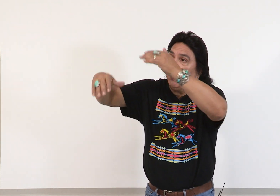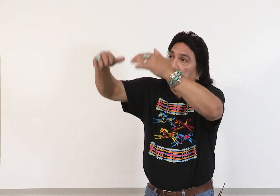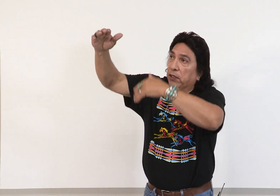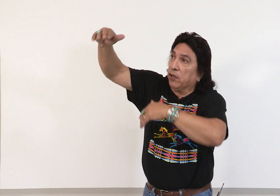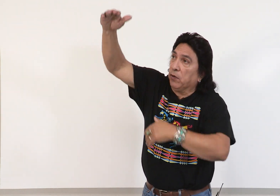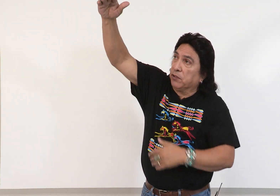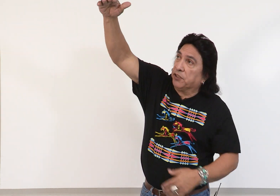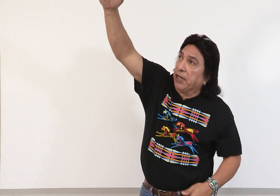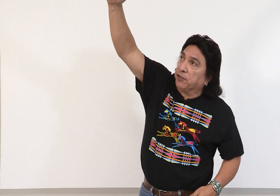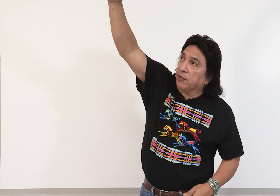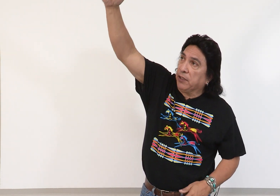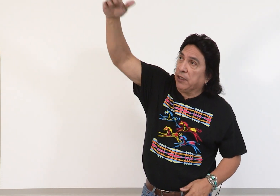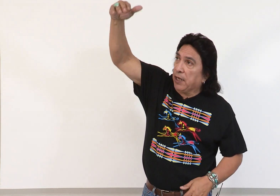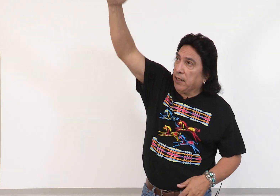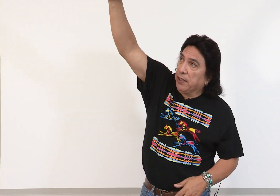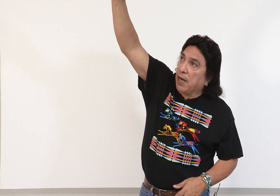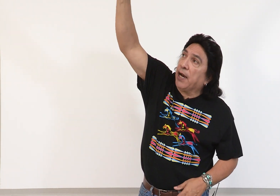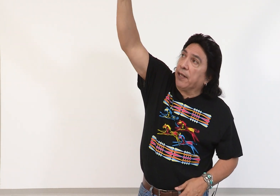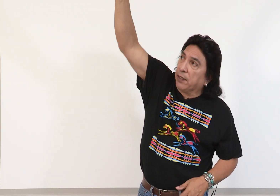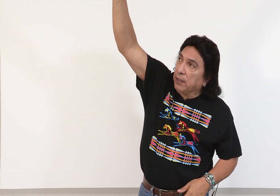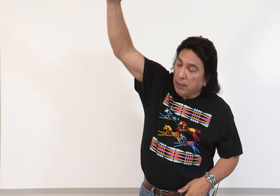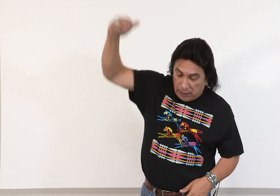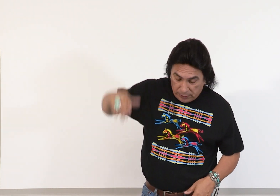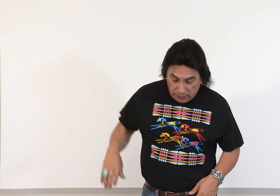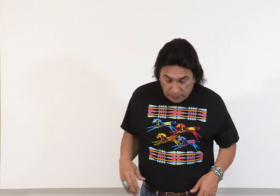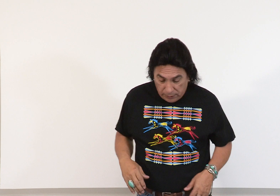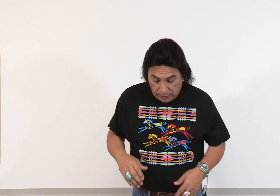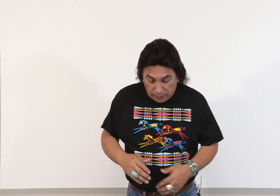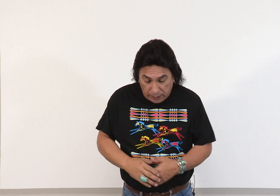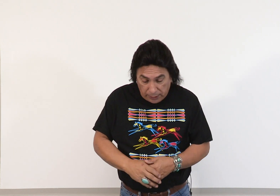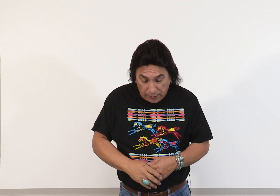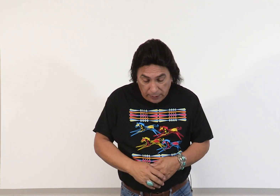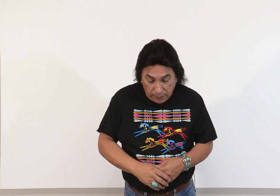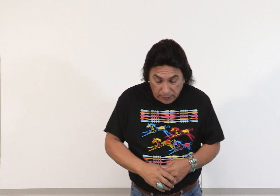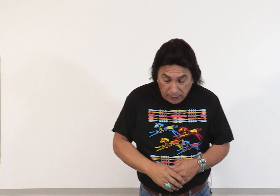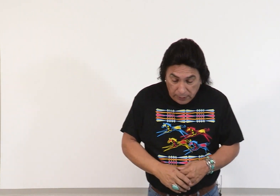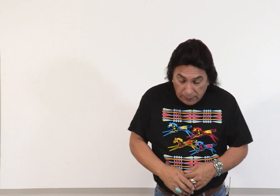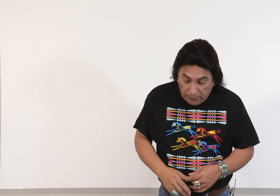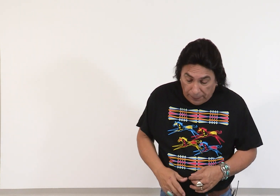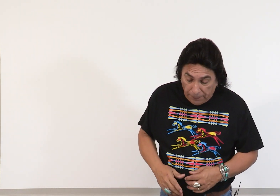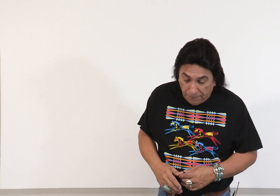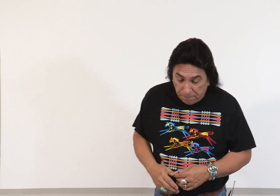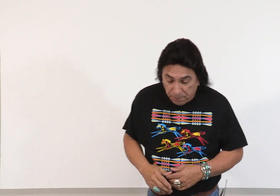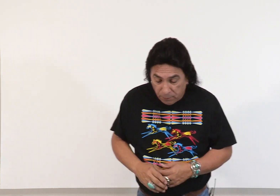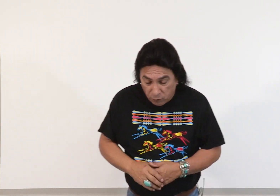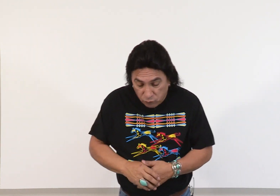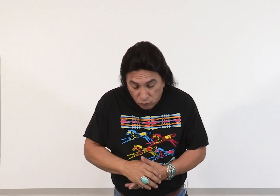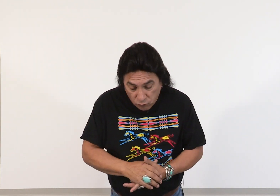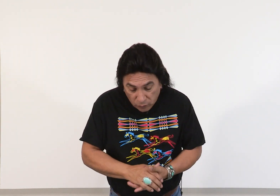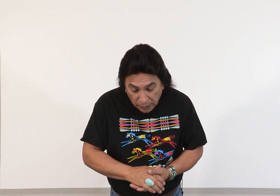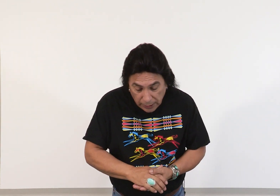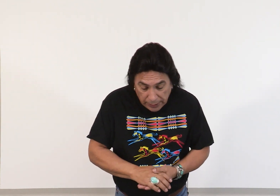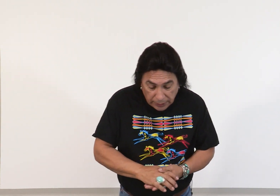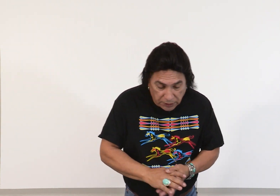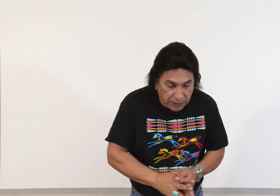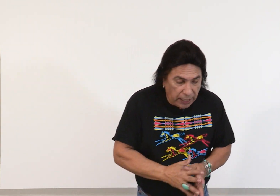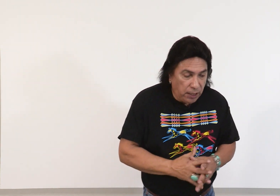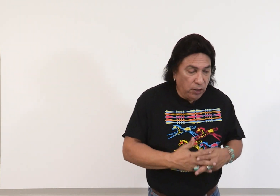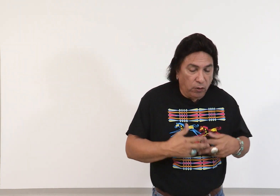would be, in stature and in height. Like that. Today,